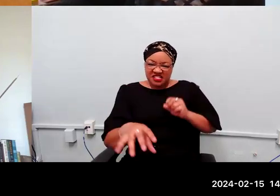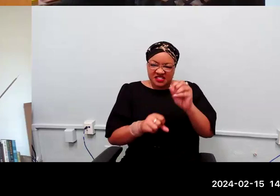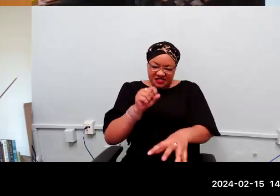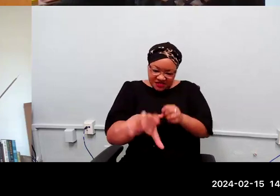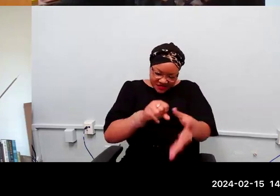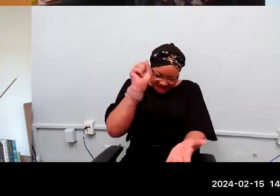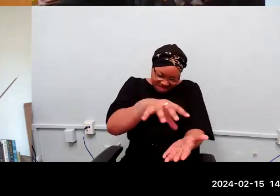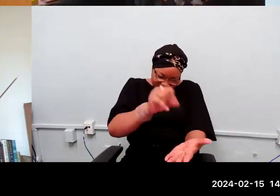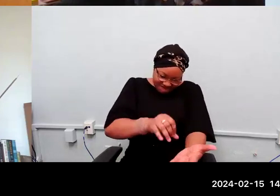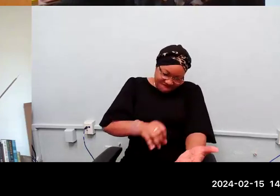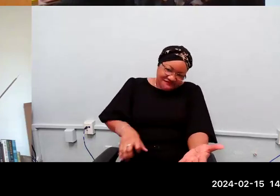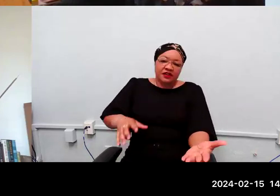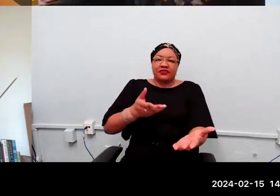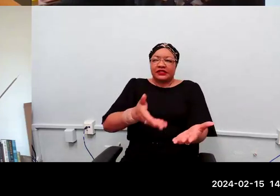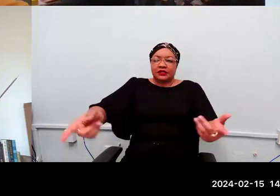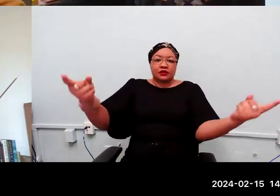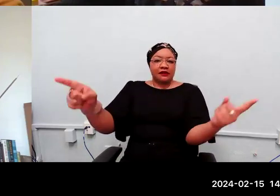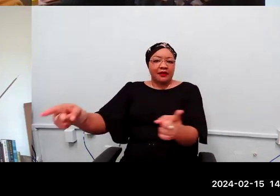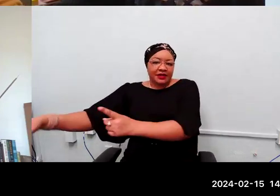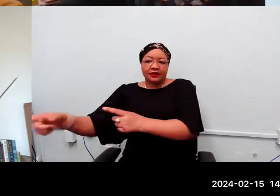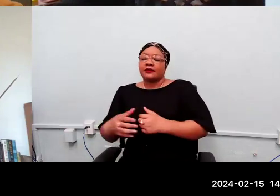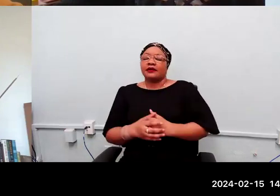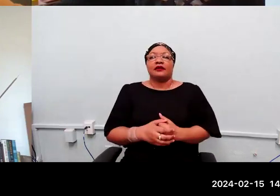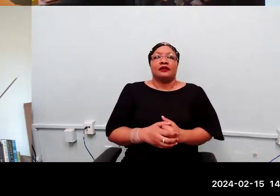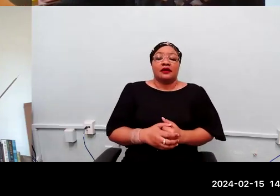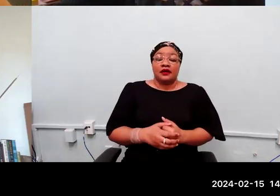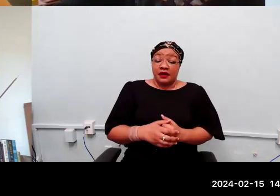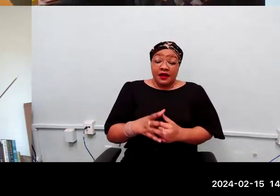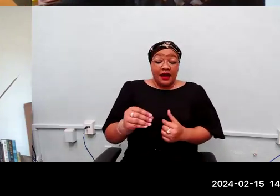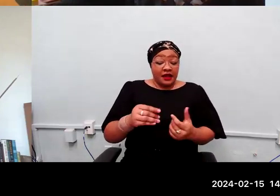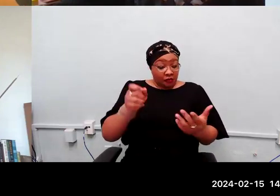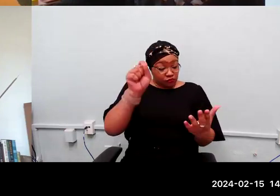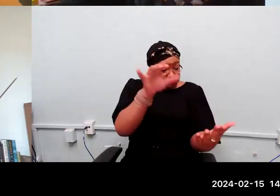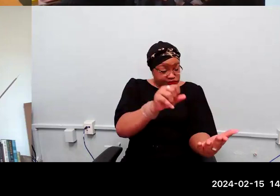things happening. And I shared it with a friend